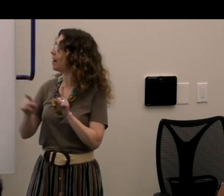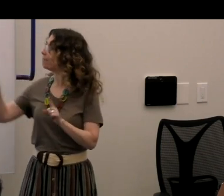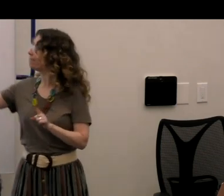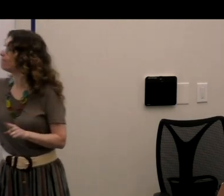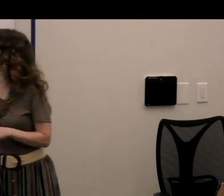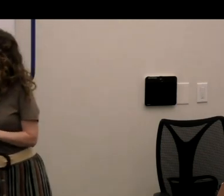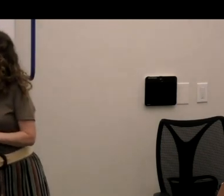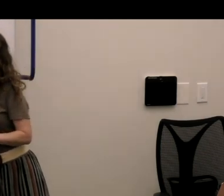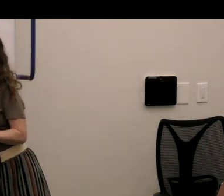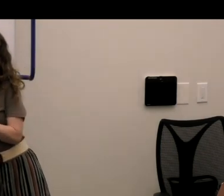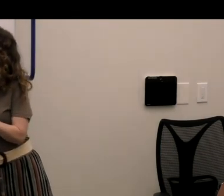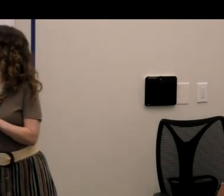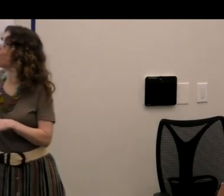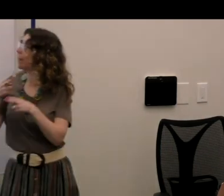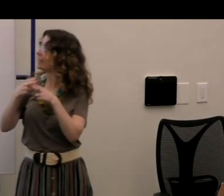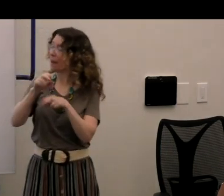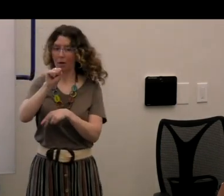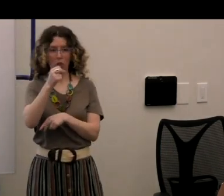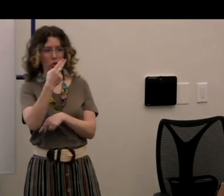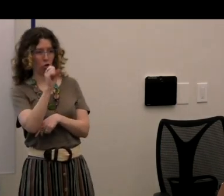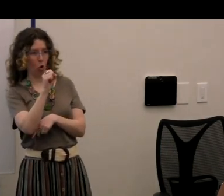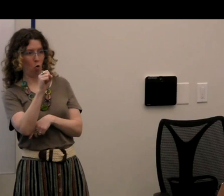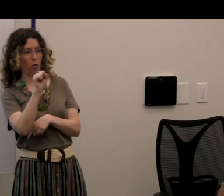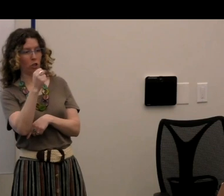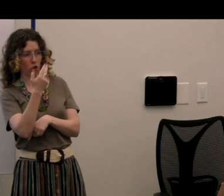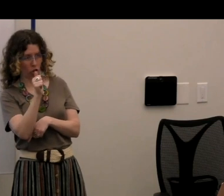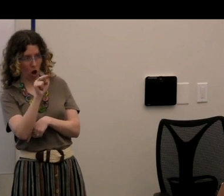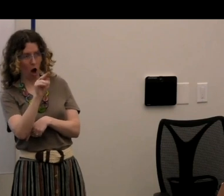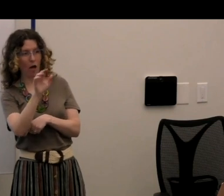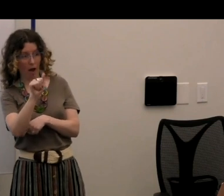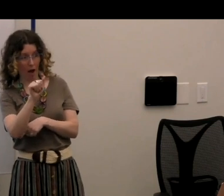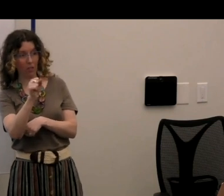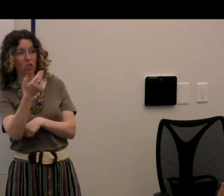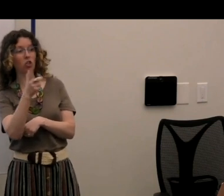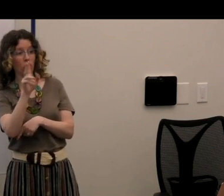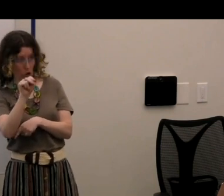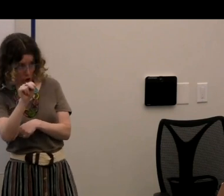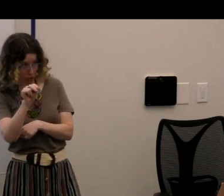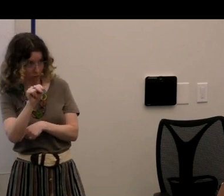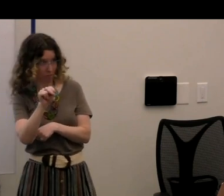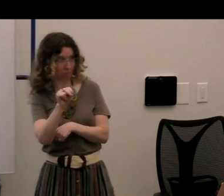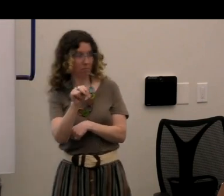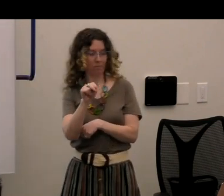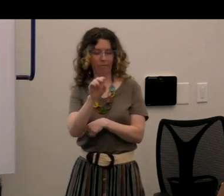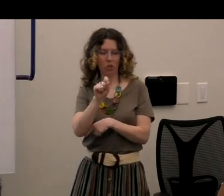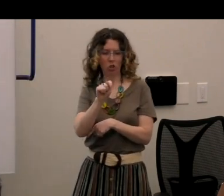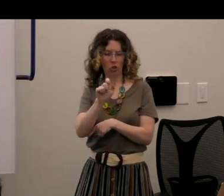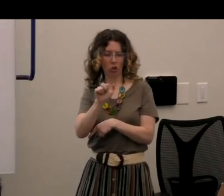with that show. It's been running and on air for a very long time. This woman is Shoshana Sloan